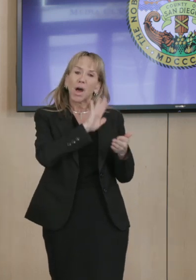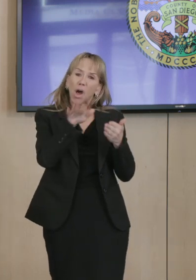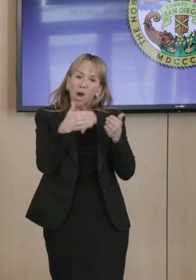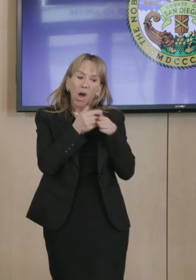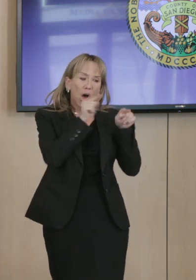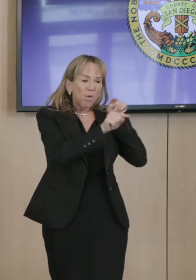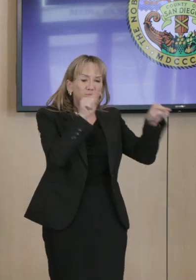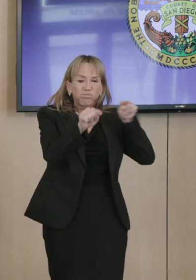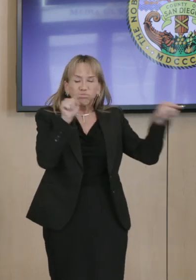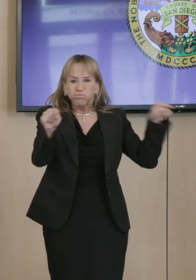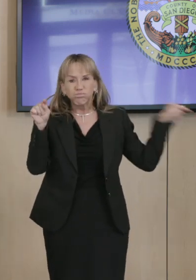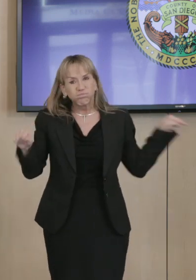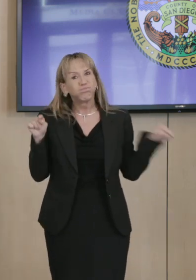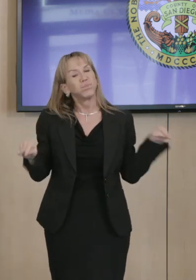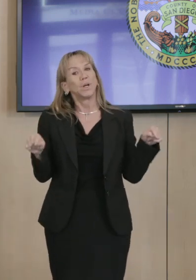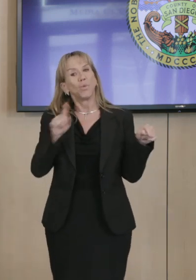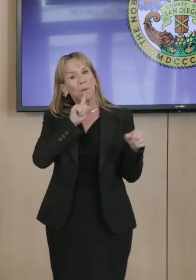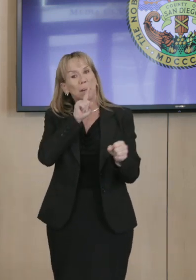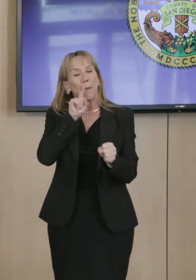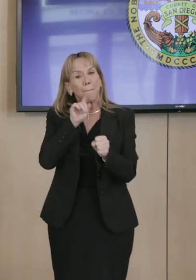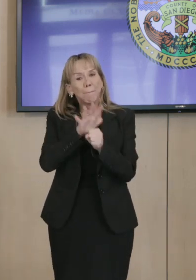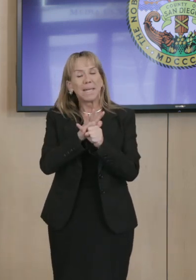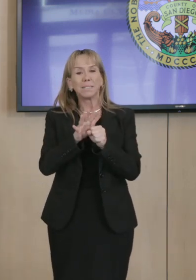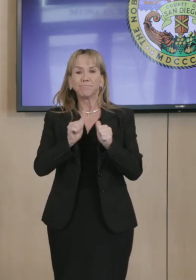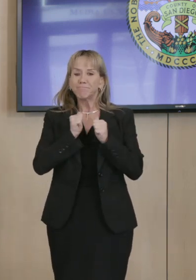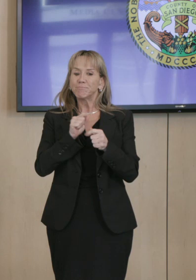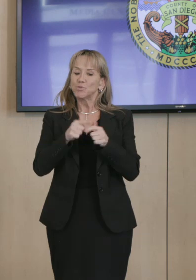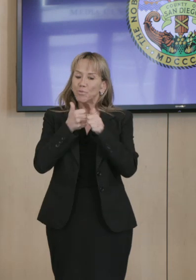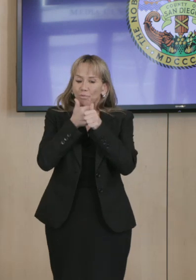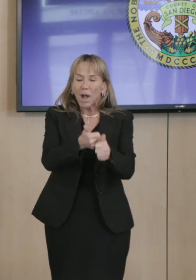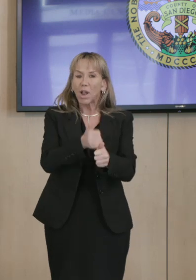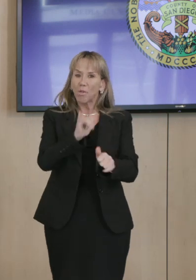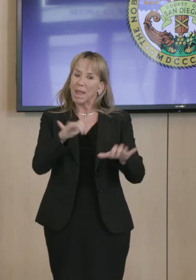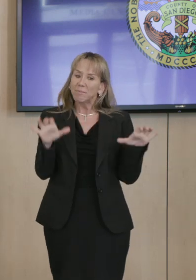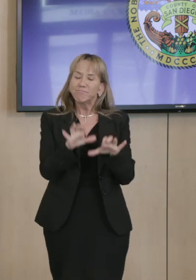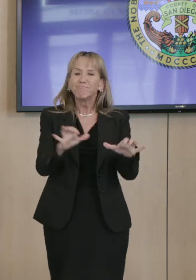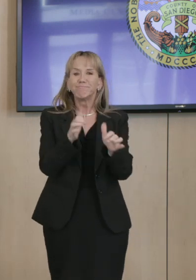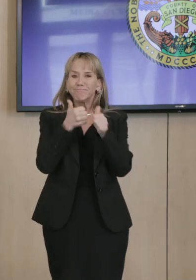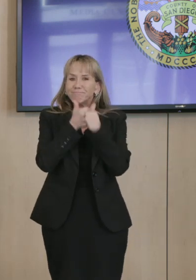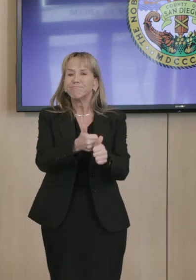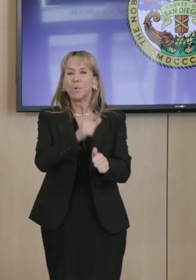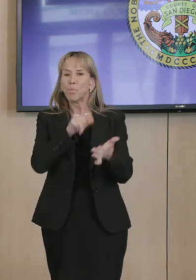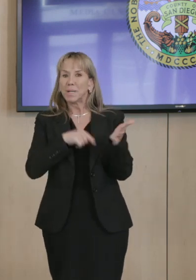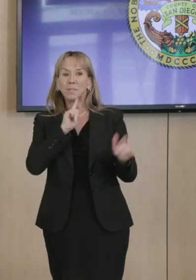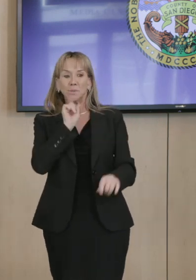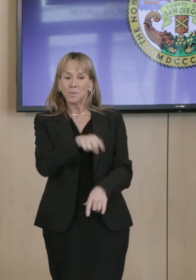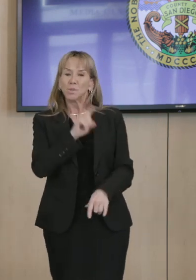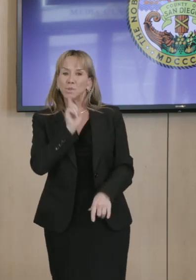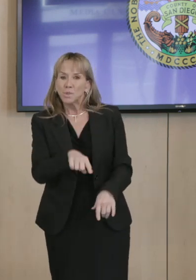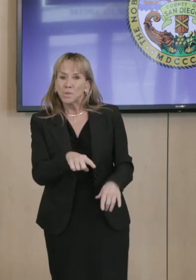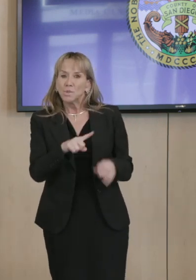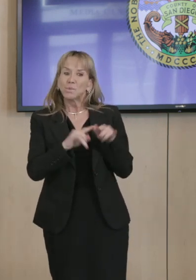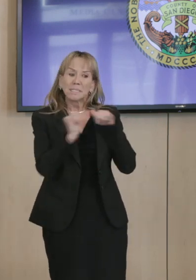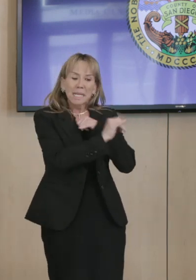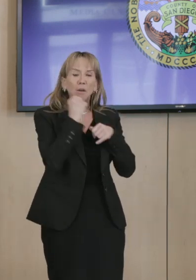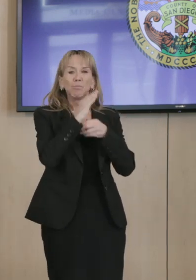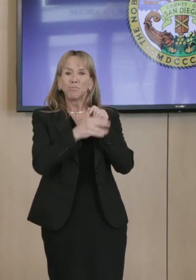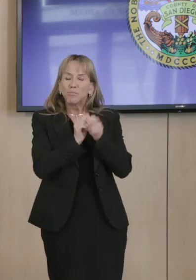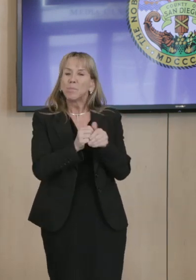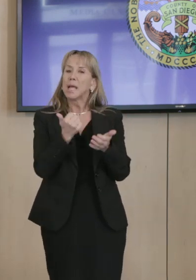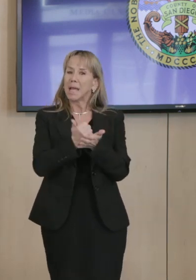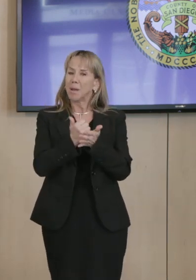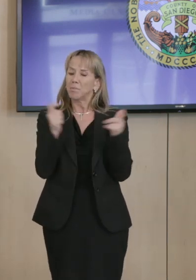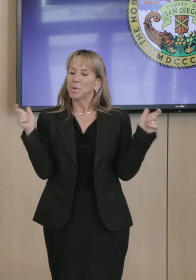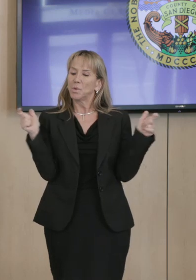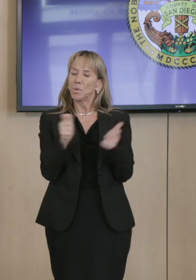ourselves to taking action and the actions that have been directed and ordered in order to slow the spread. And so I do think it is important that